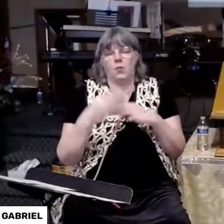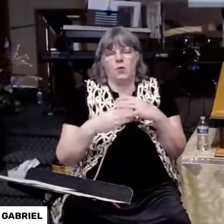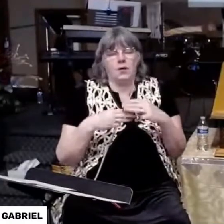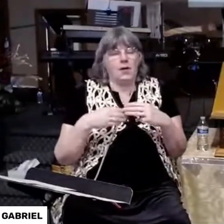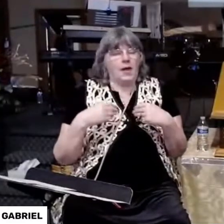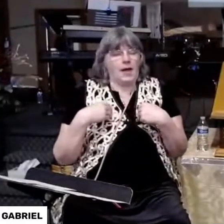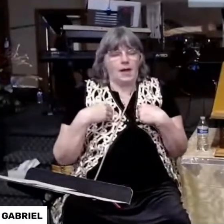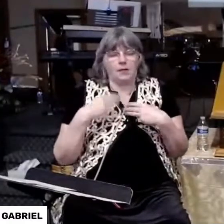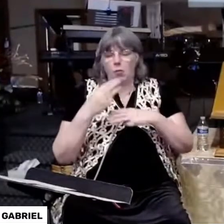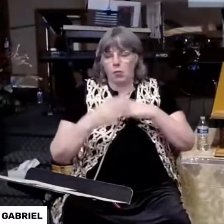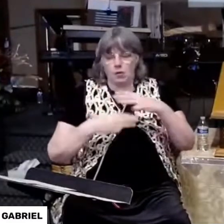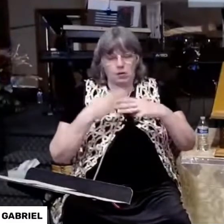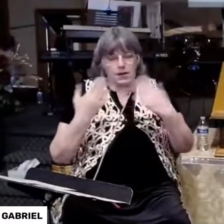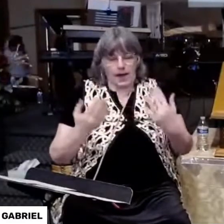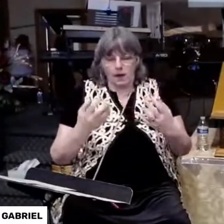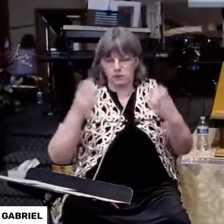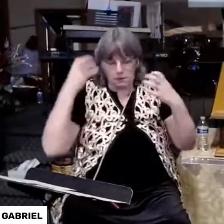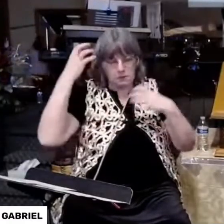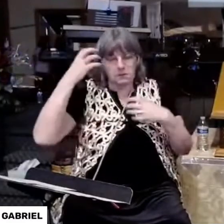going through